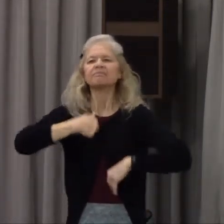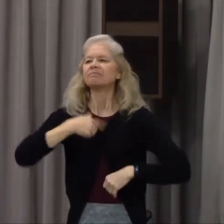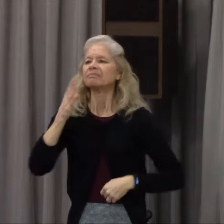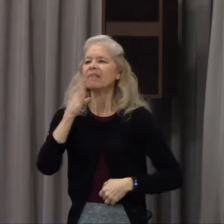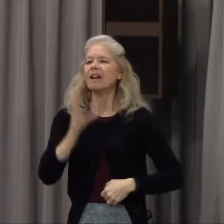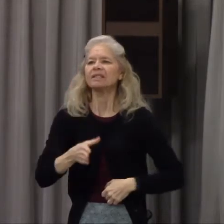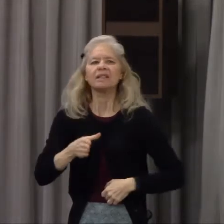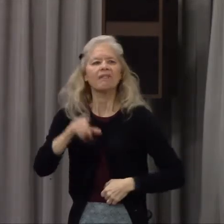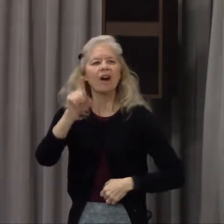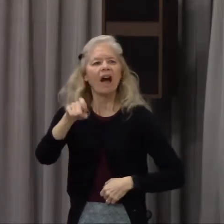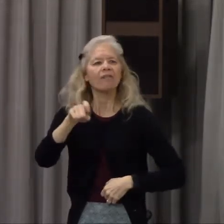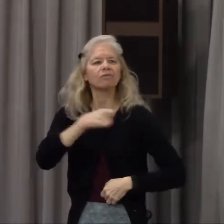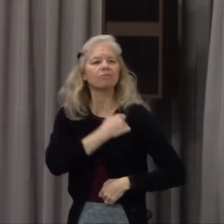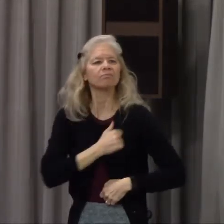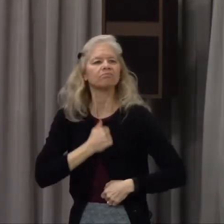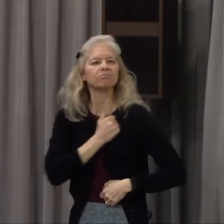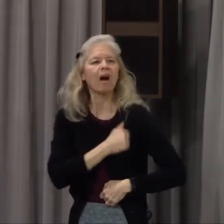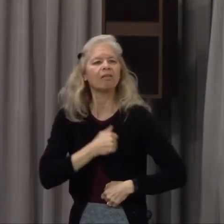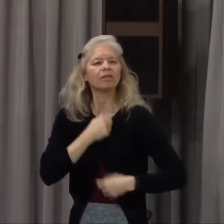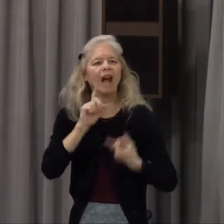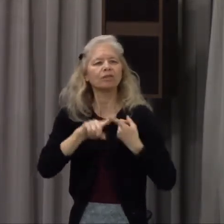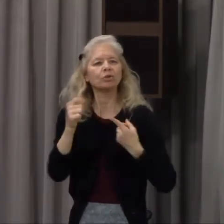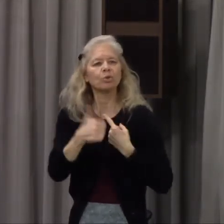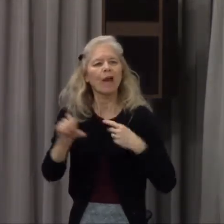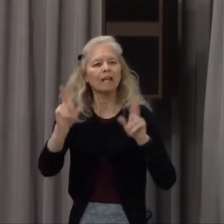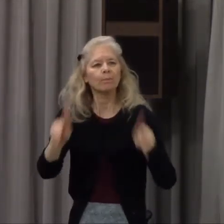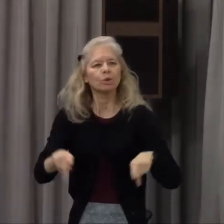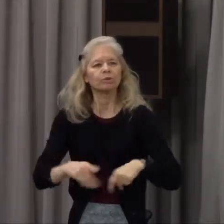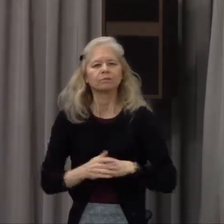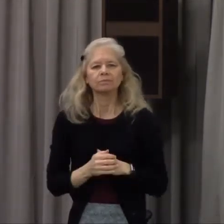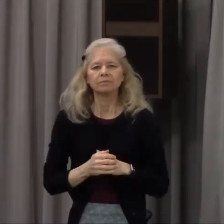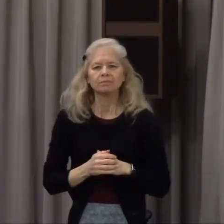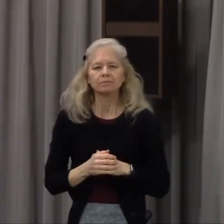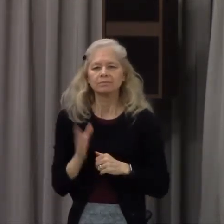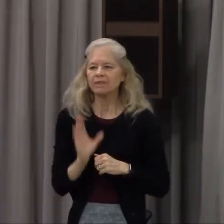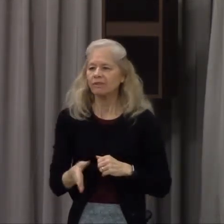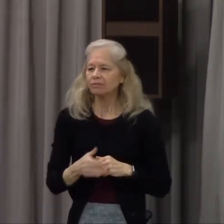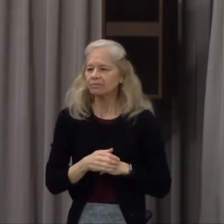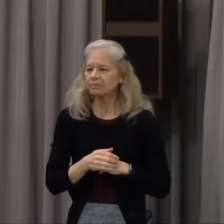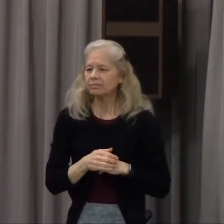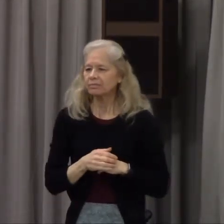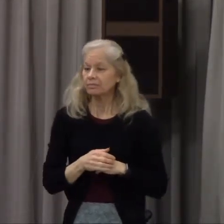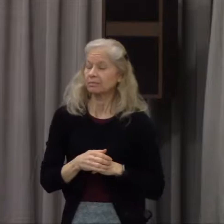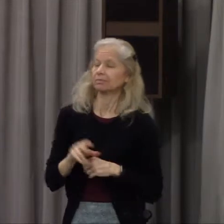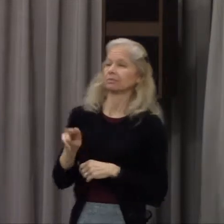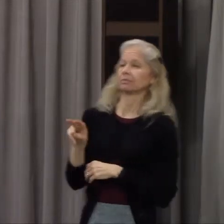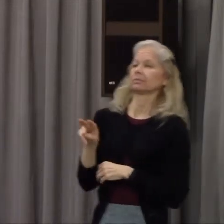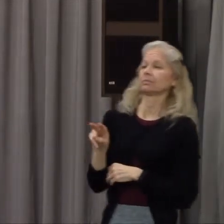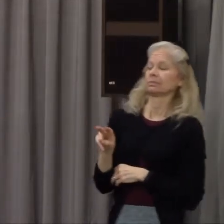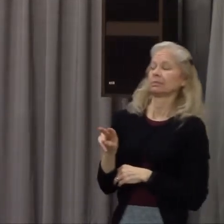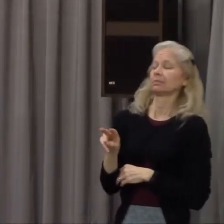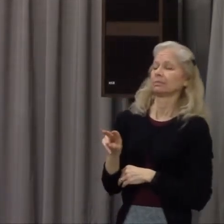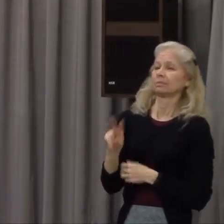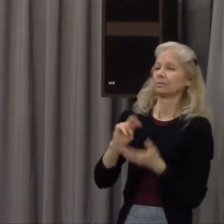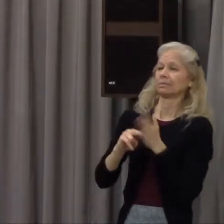is. It's saying you're sorry to God because you've sinned against him. By the way, one